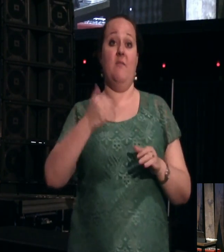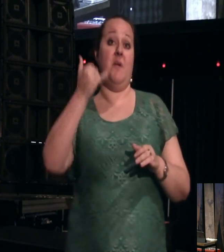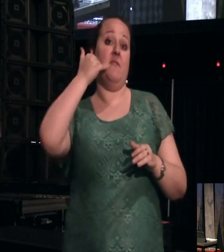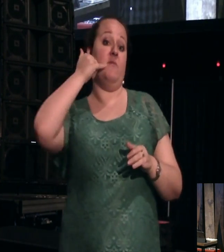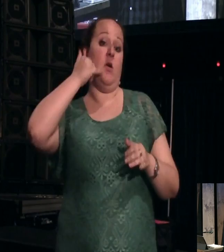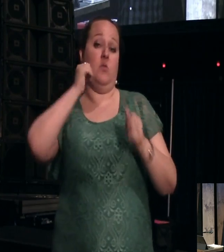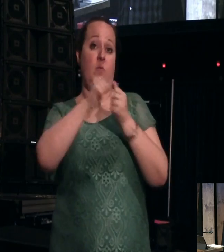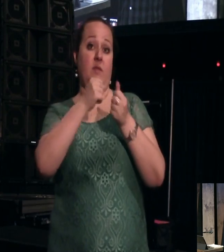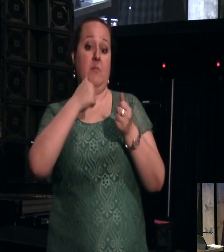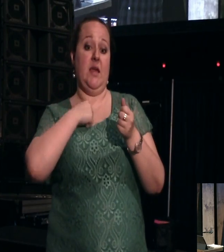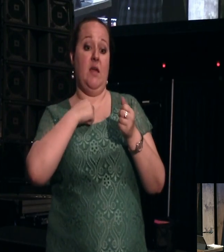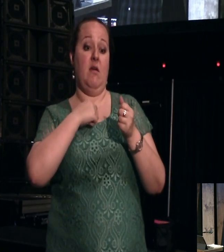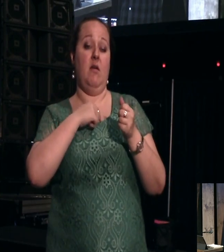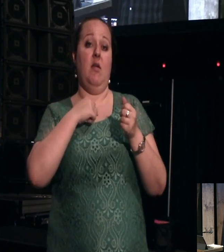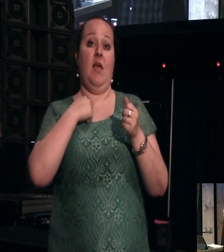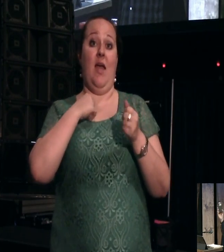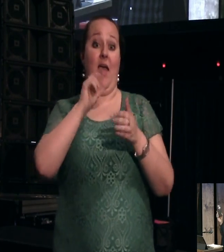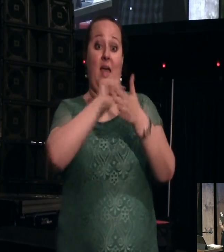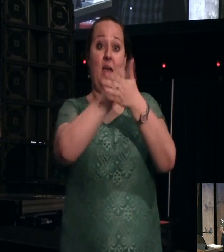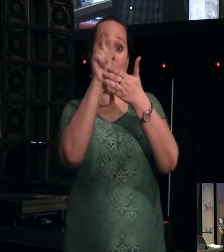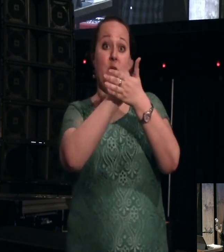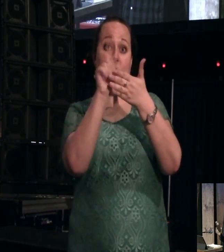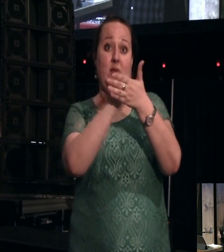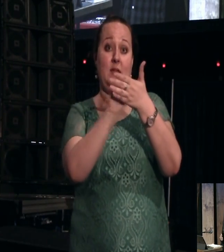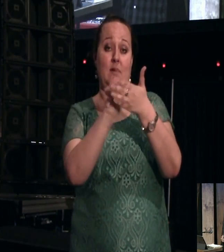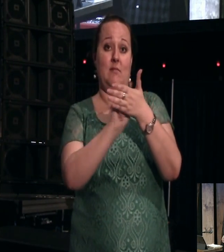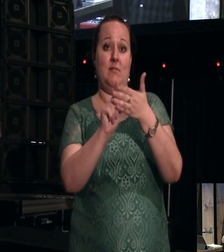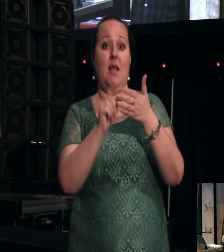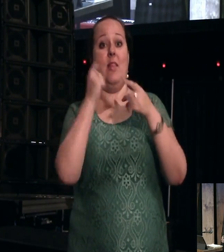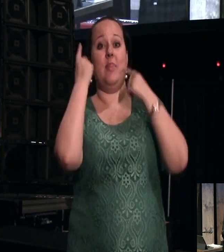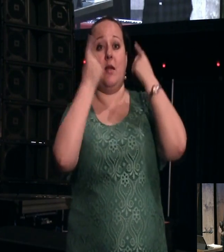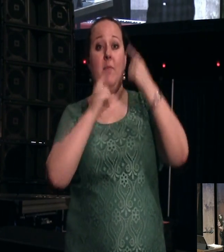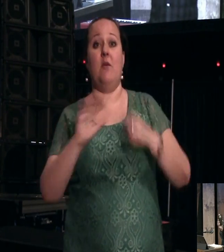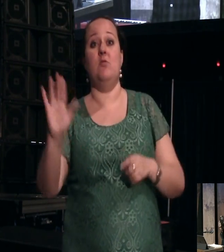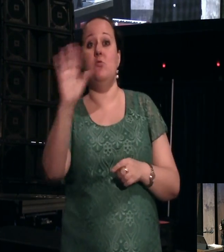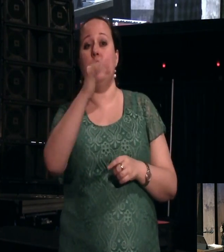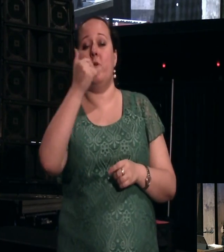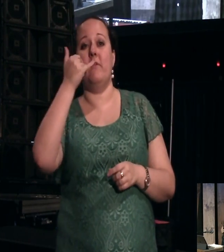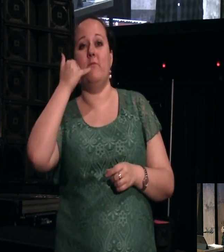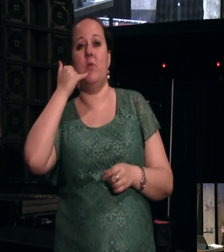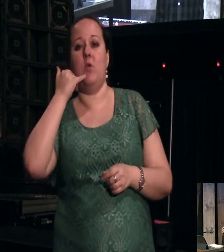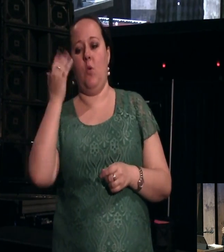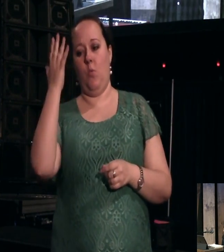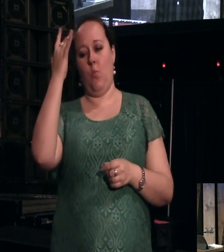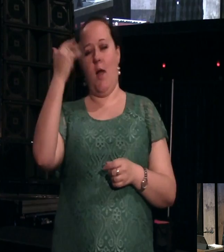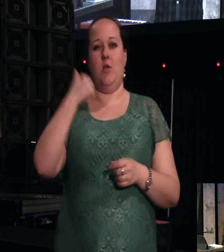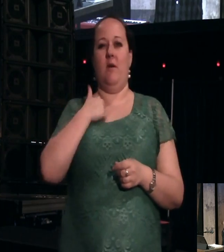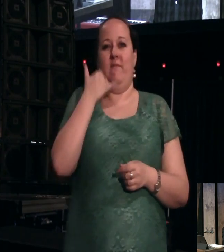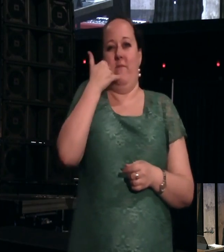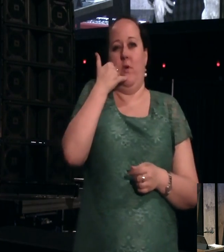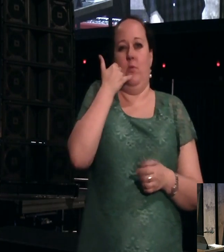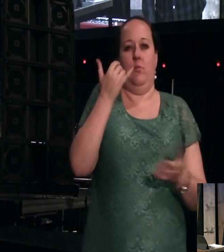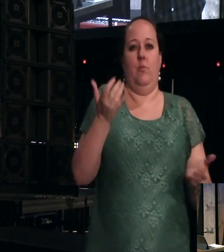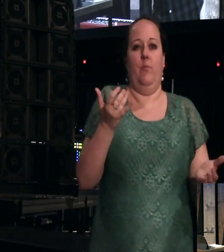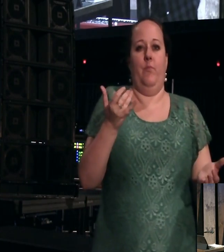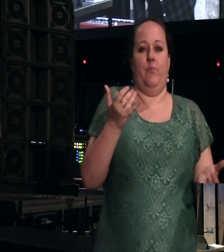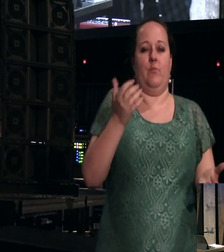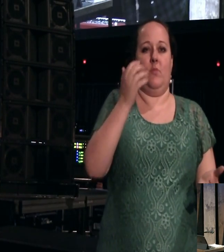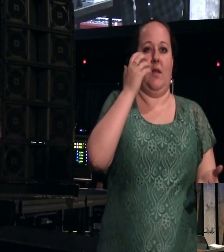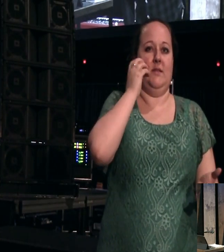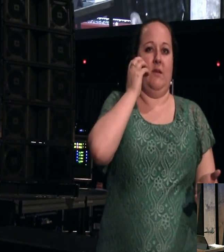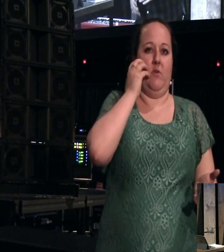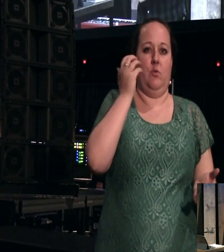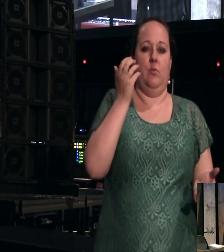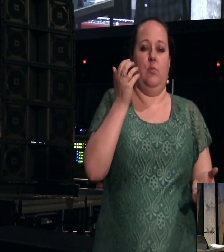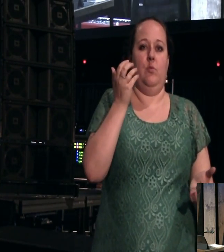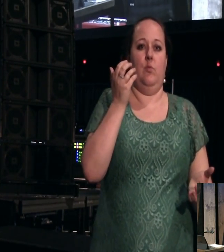for you guys, but I have my iPhone with me on stage every week, and I just want you to think about this. Your iPhone, why does your